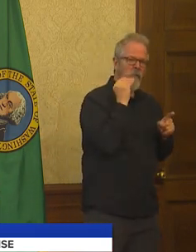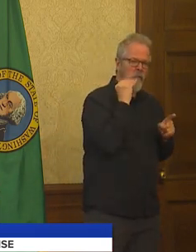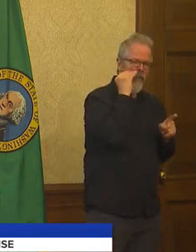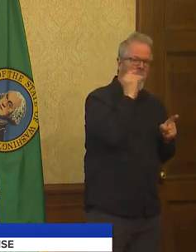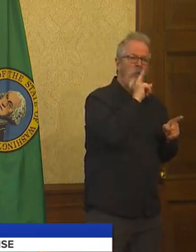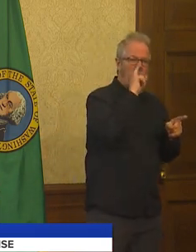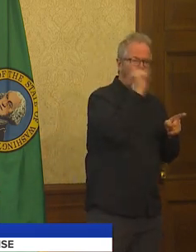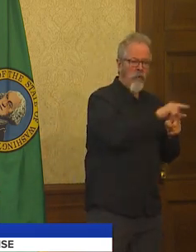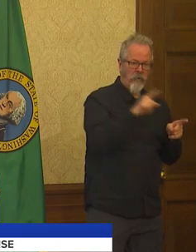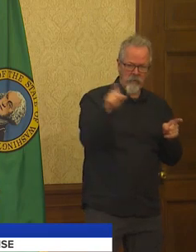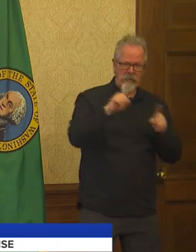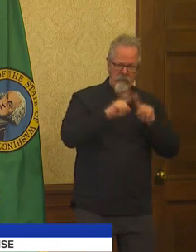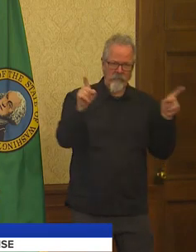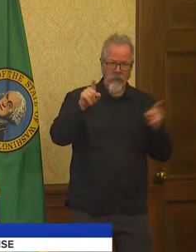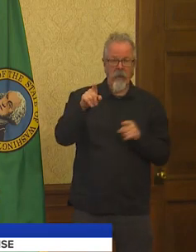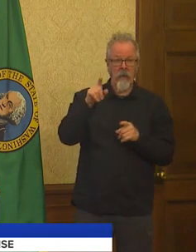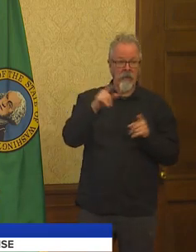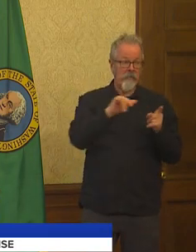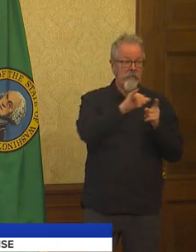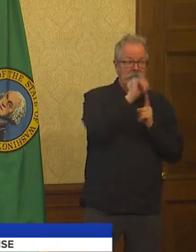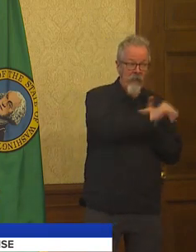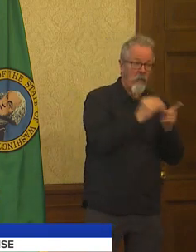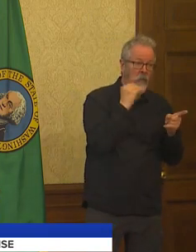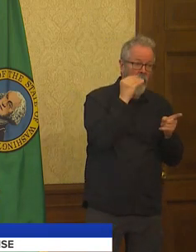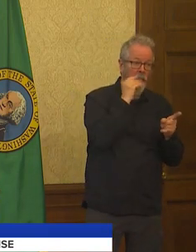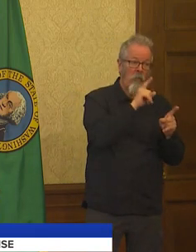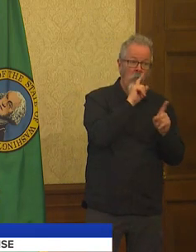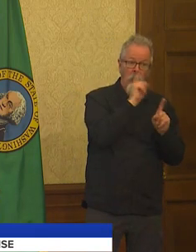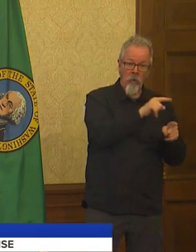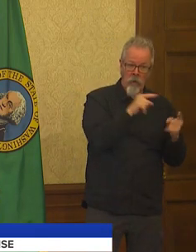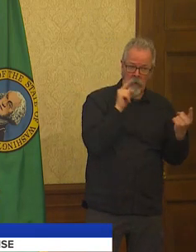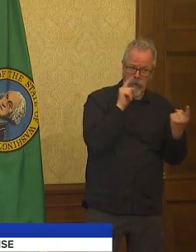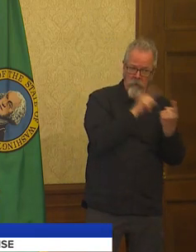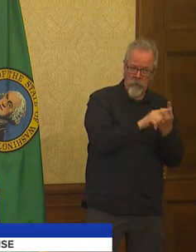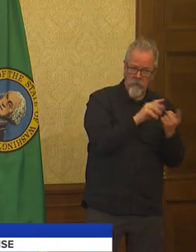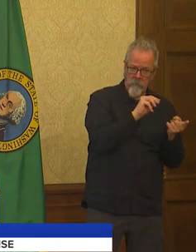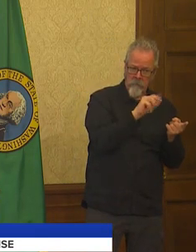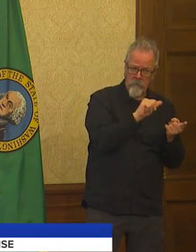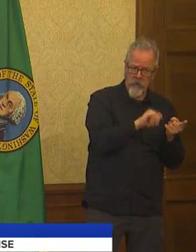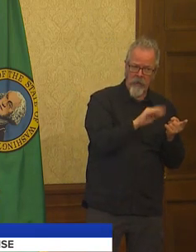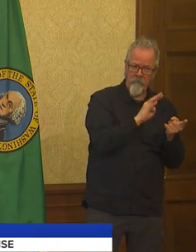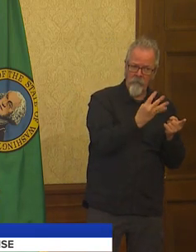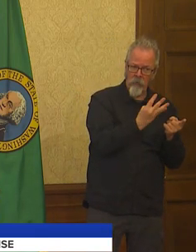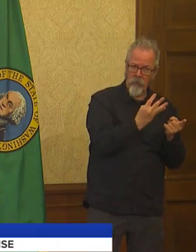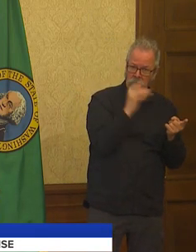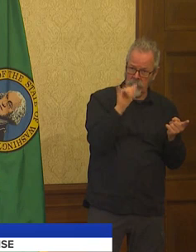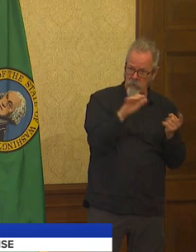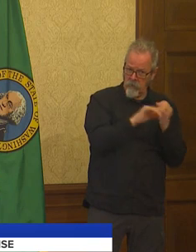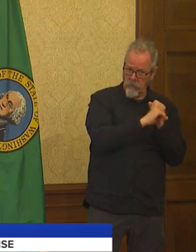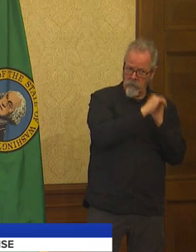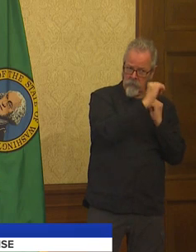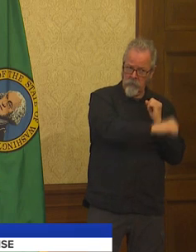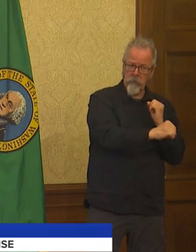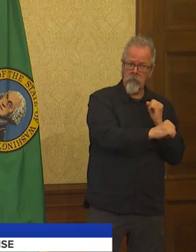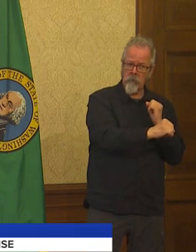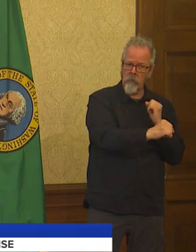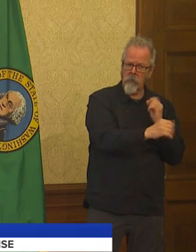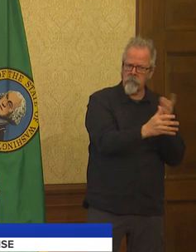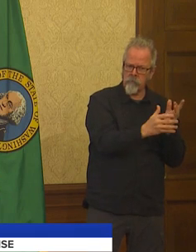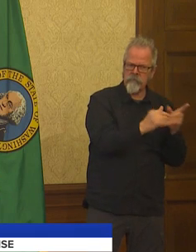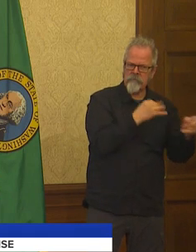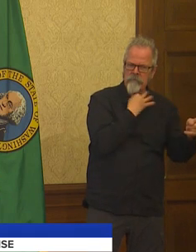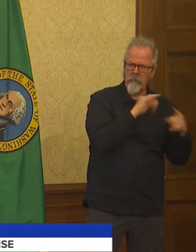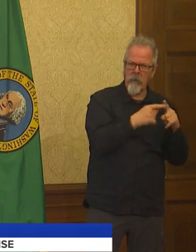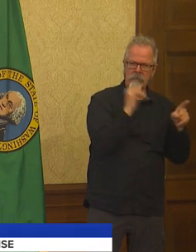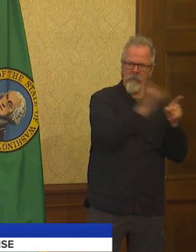to government, as you know, state revenues are projected to drop dramatically, and there are concerns about potential cuts to state programs. How do you